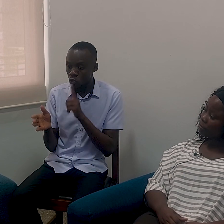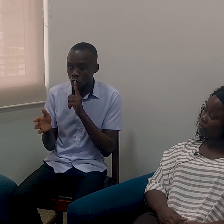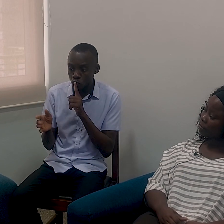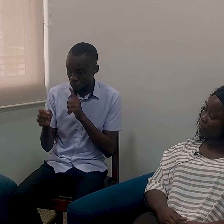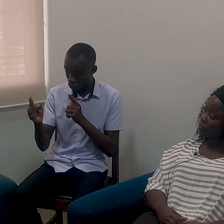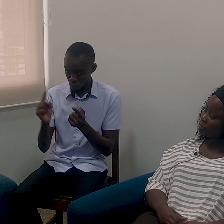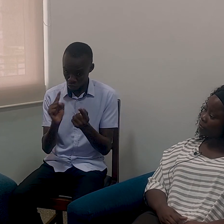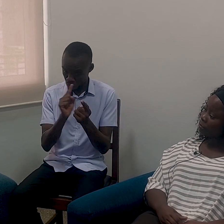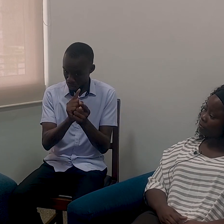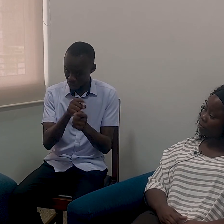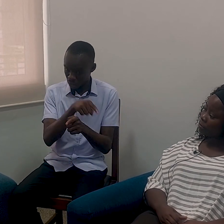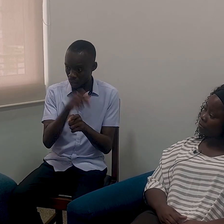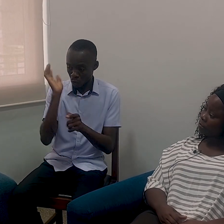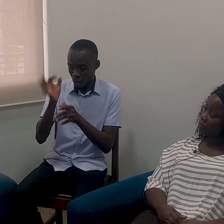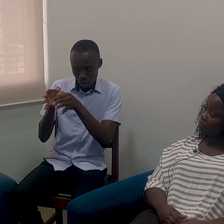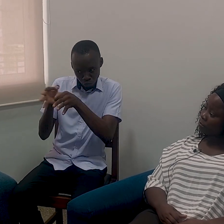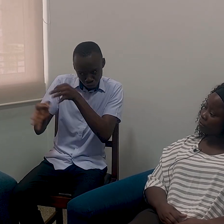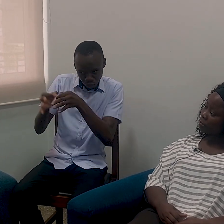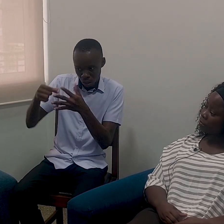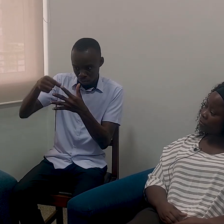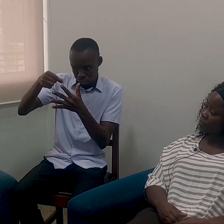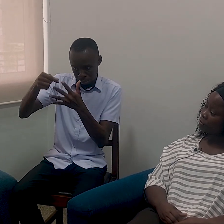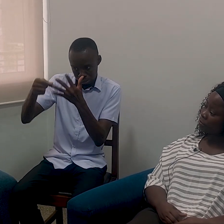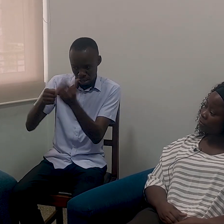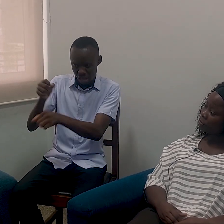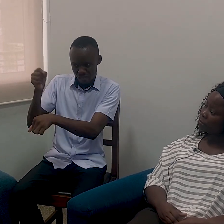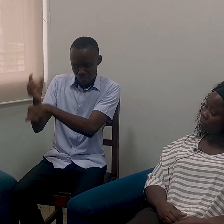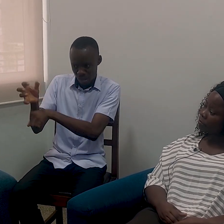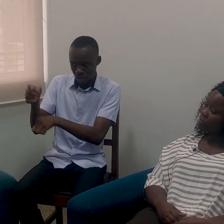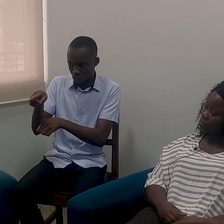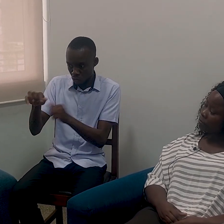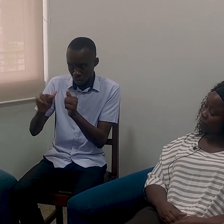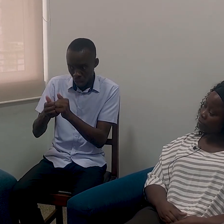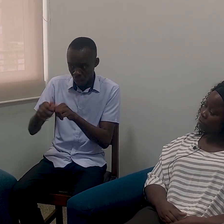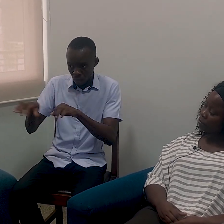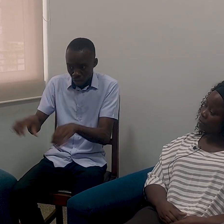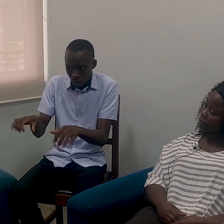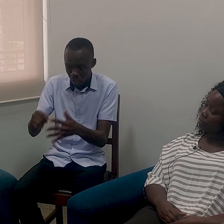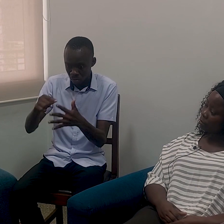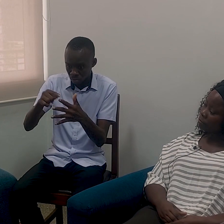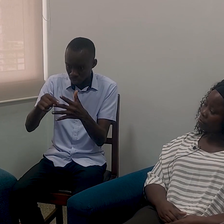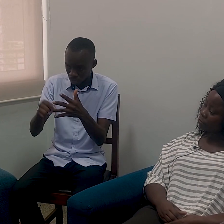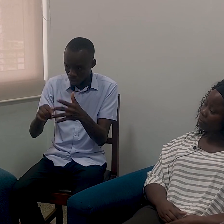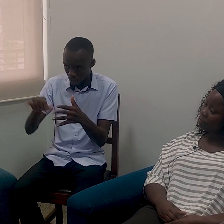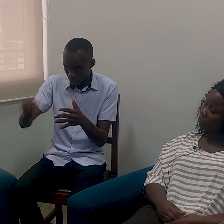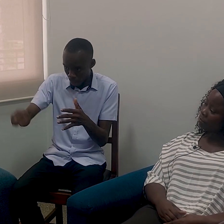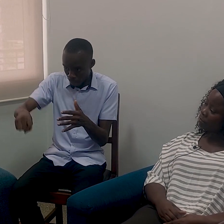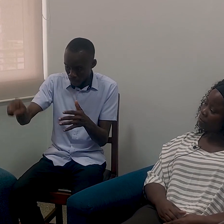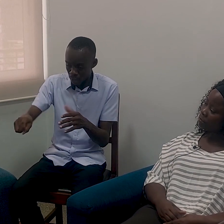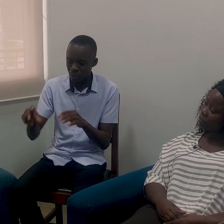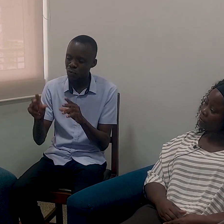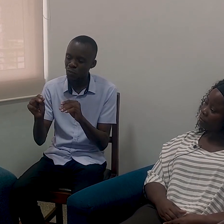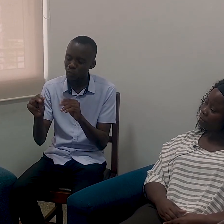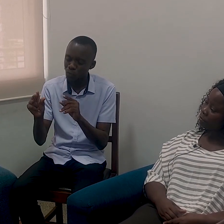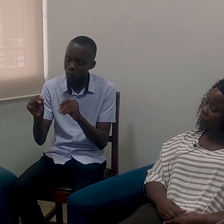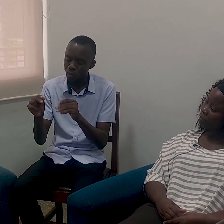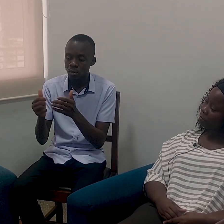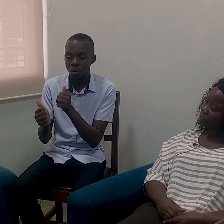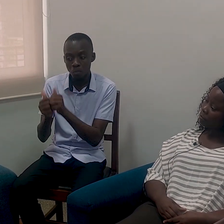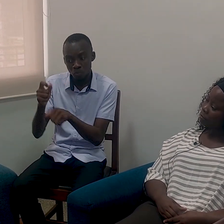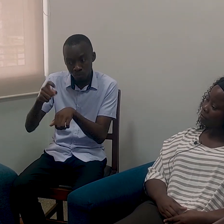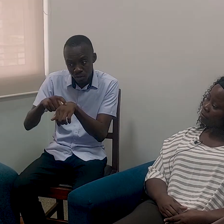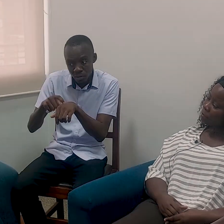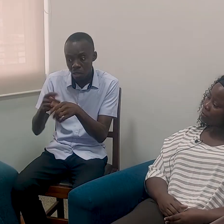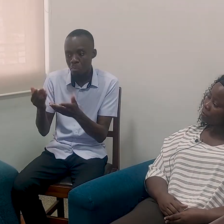It's like you don't necessarily always have to go to a practitioner to be counseled. Most of the time, it could even be